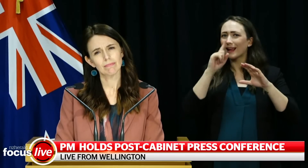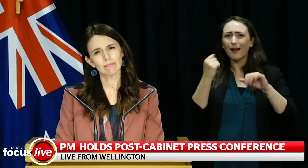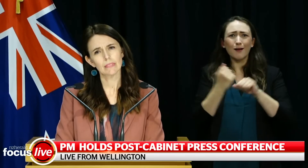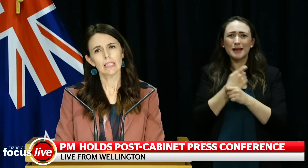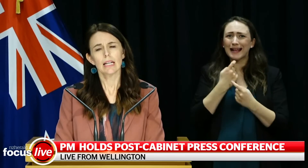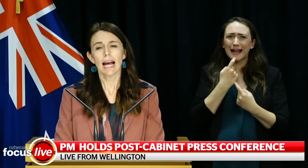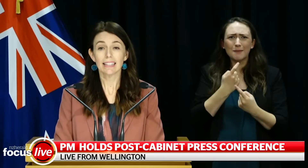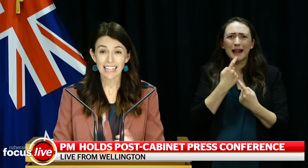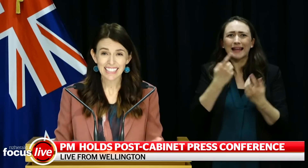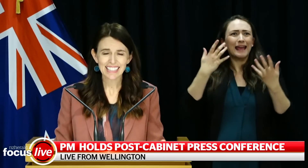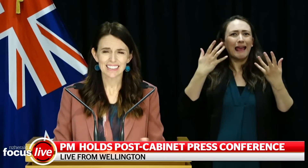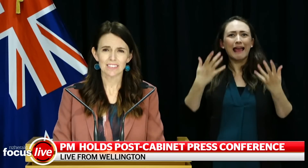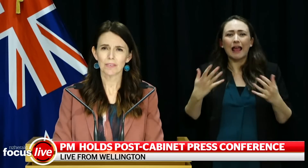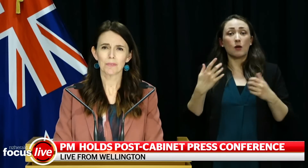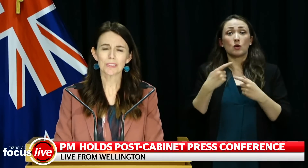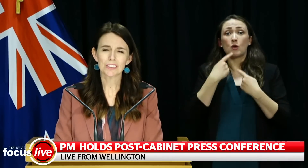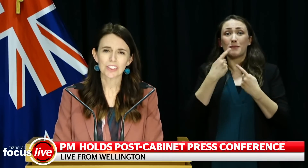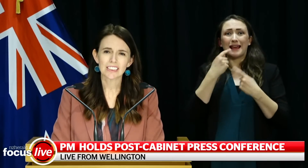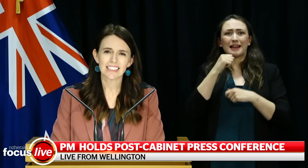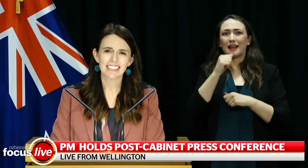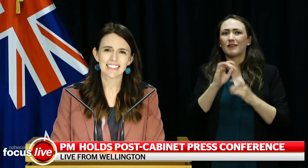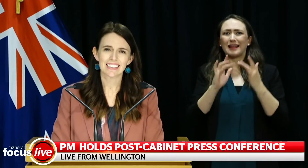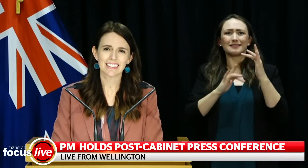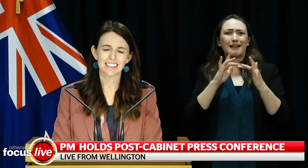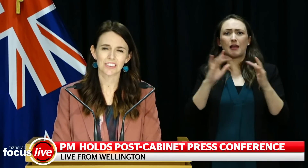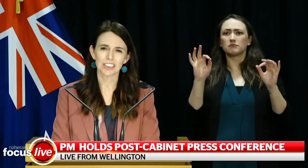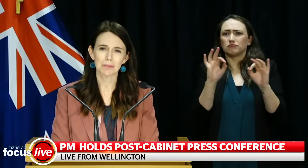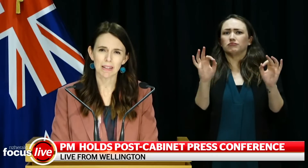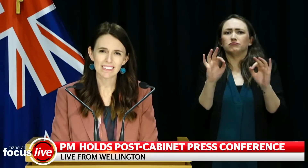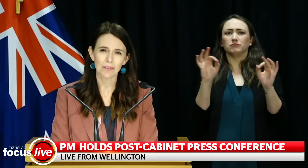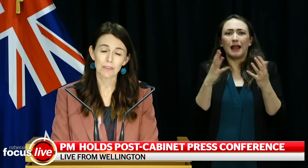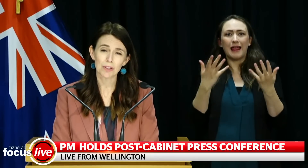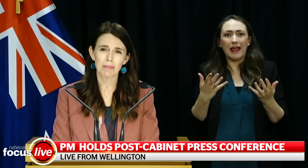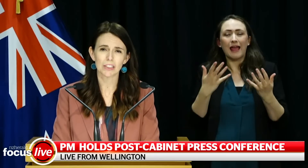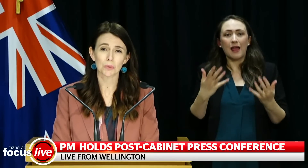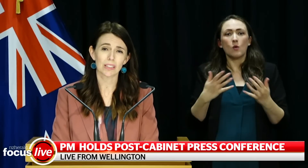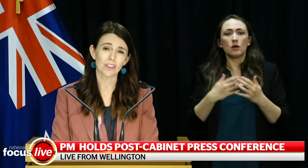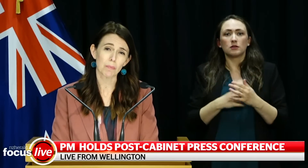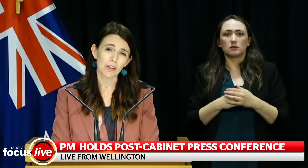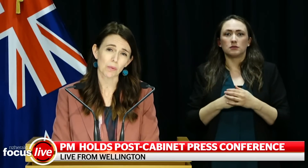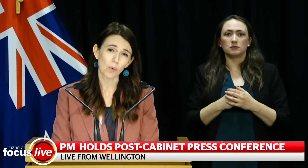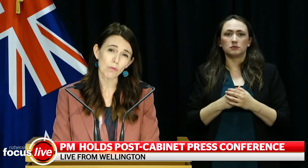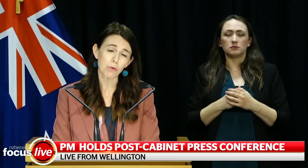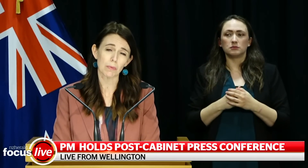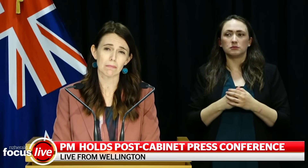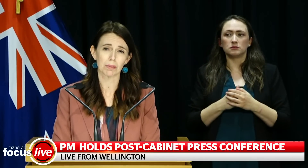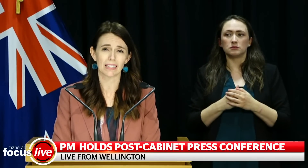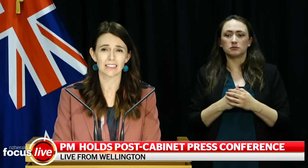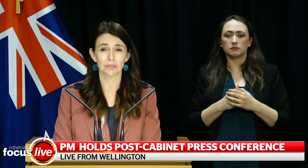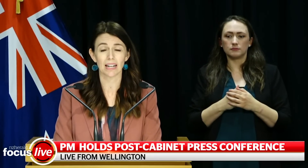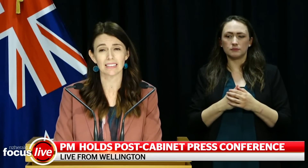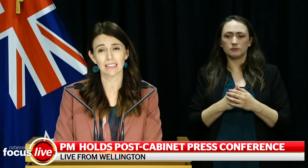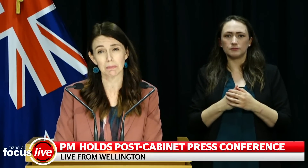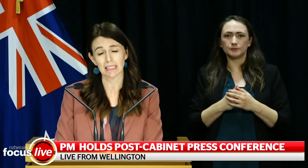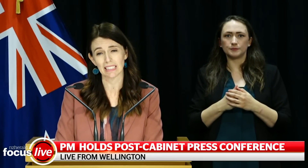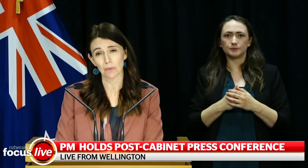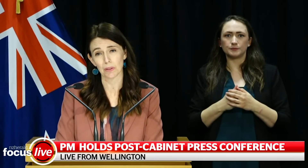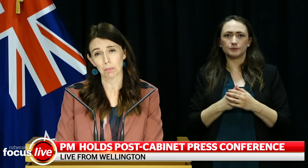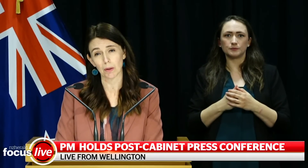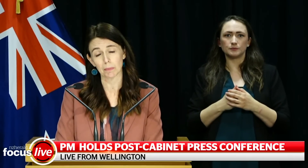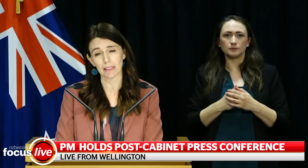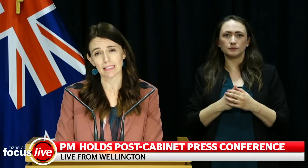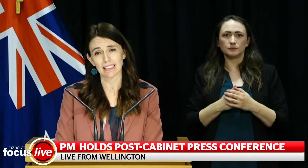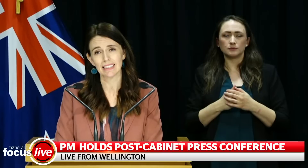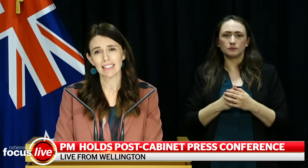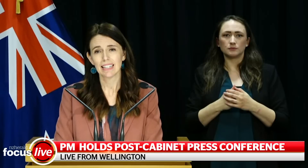complaints. And again, I'm not suggesting here that this is just about that. We've got to make sure that no matter in what form a complaint is raised, that it's being dealt